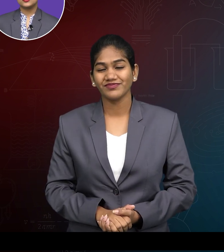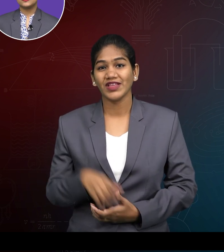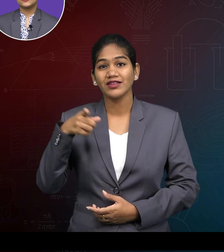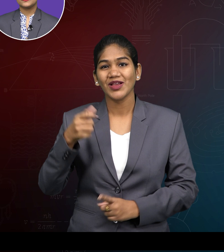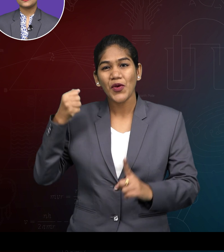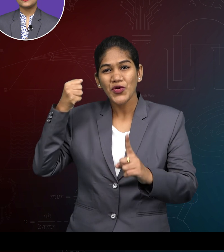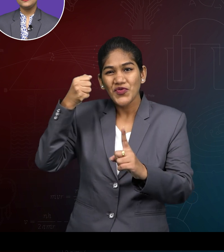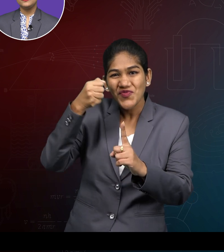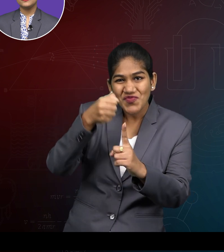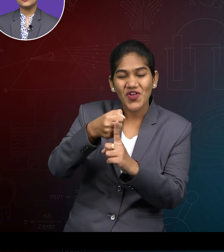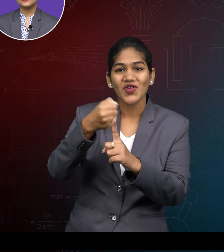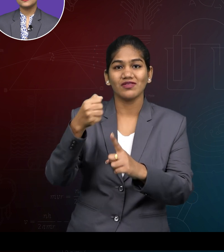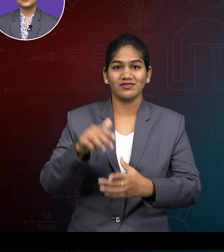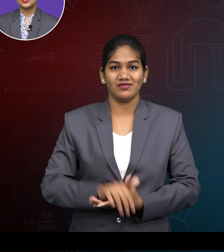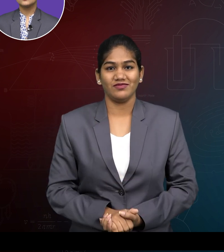Force,